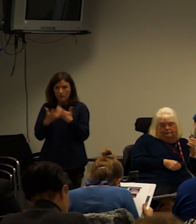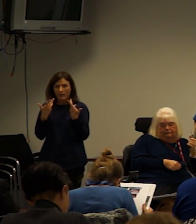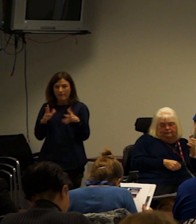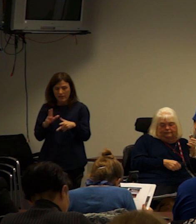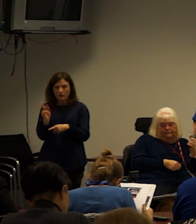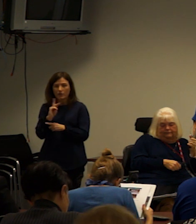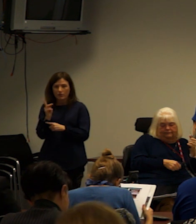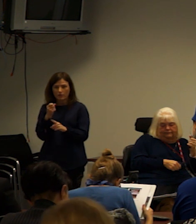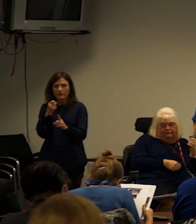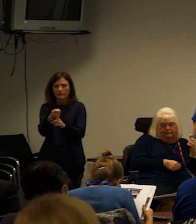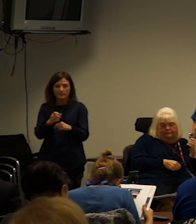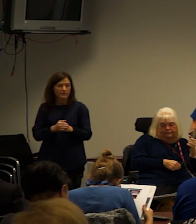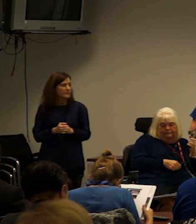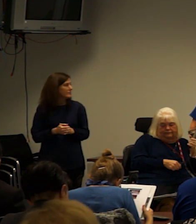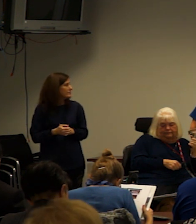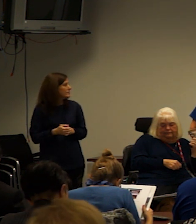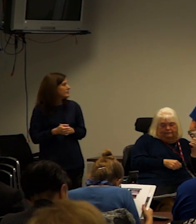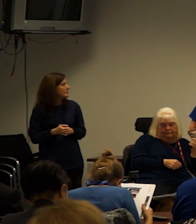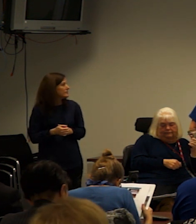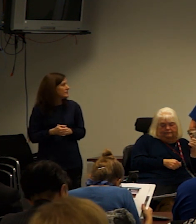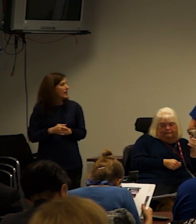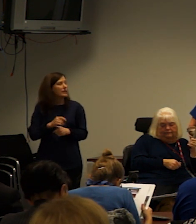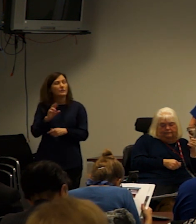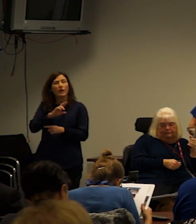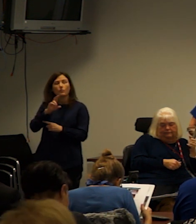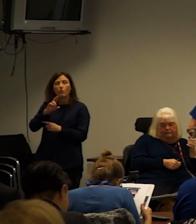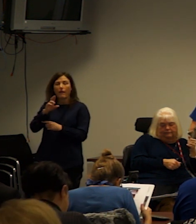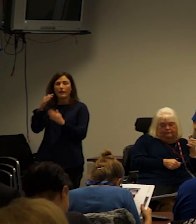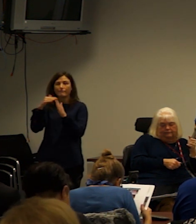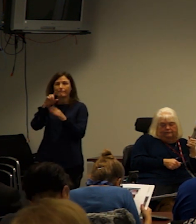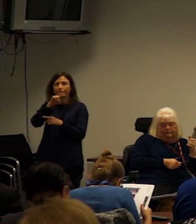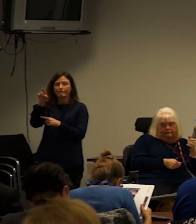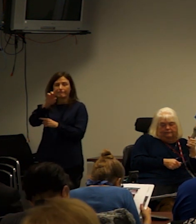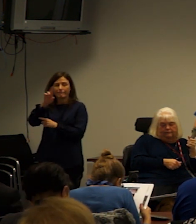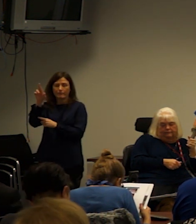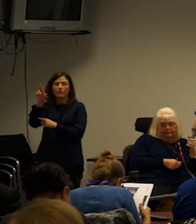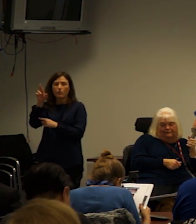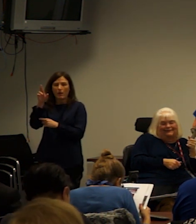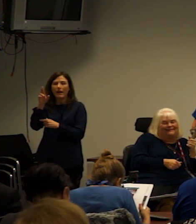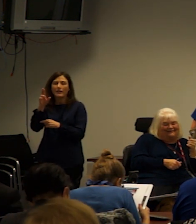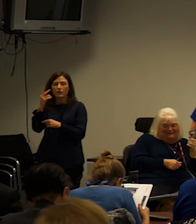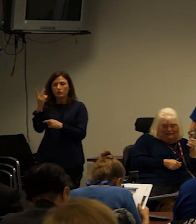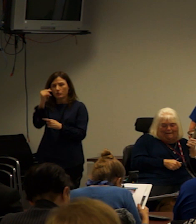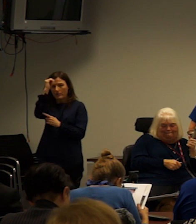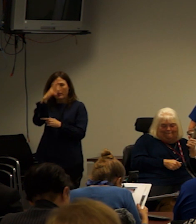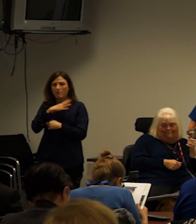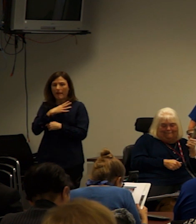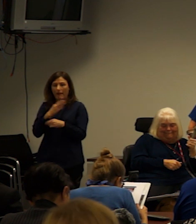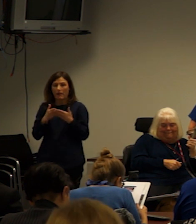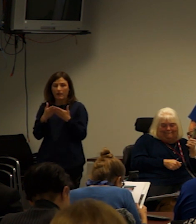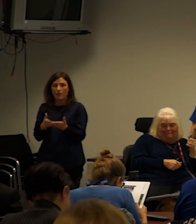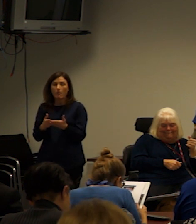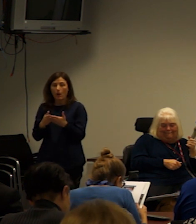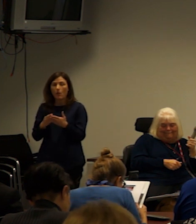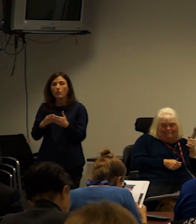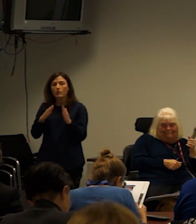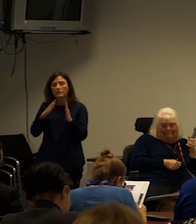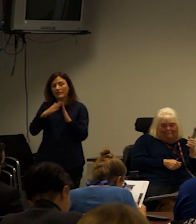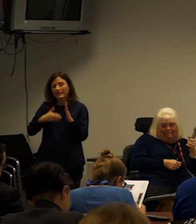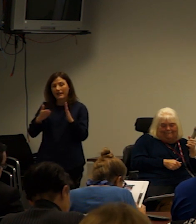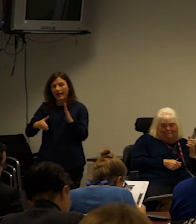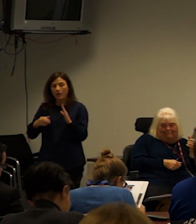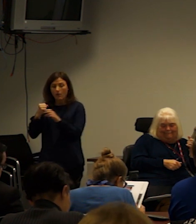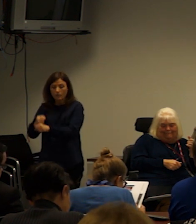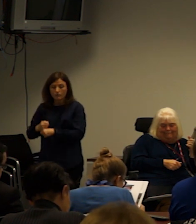In the top right-hand corner is a couple of guys in a boat in a residential neighborhood, rowing,